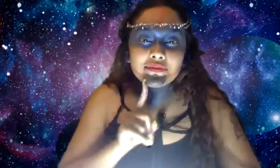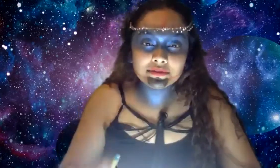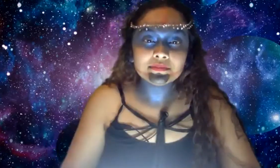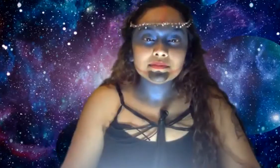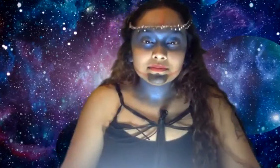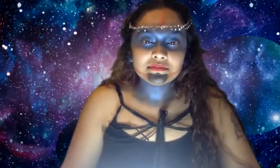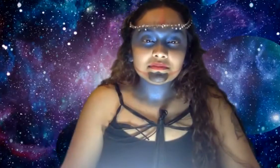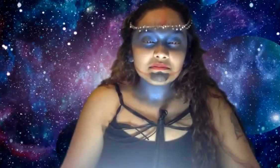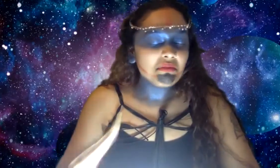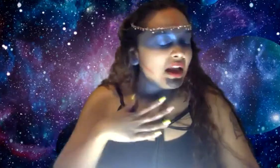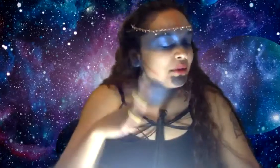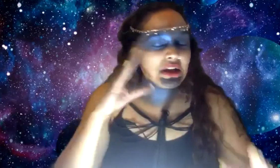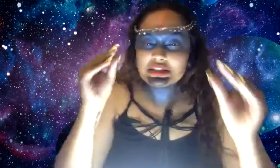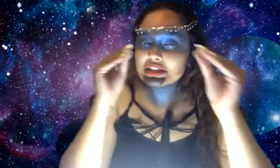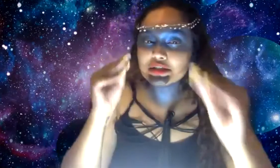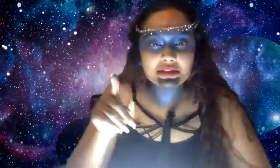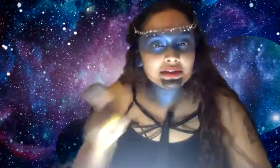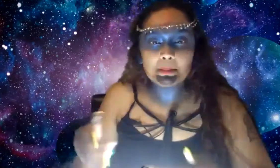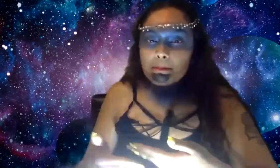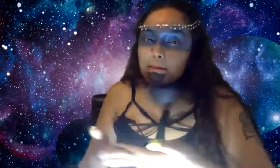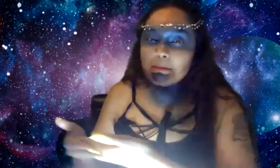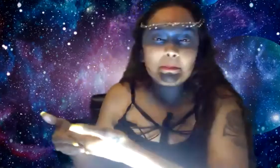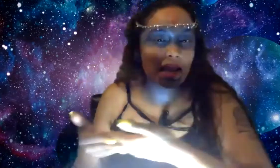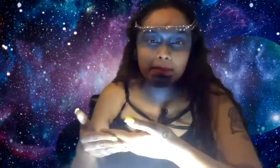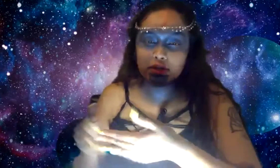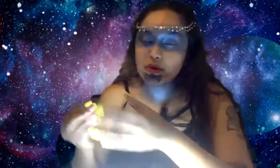At that point, I started to accept my identity as a deaf person.